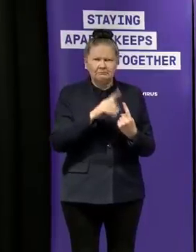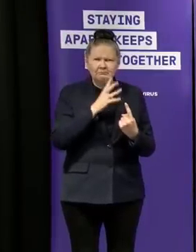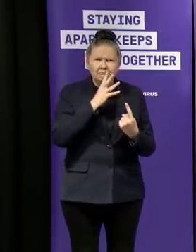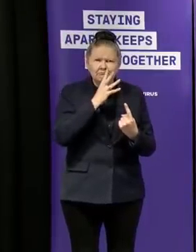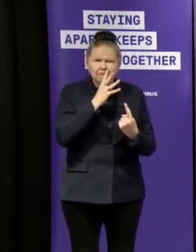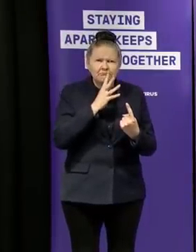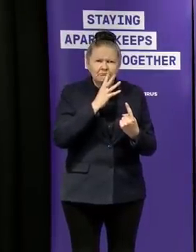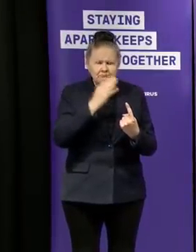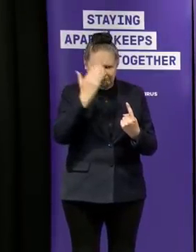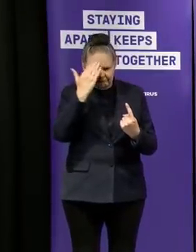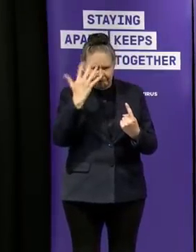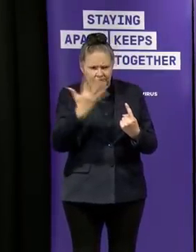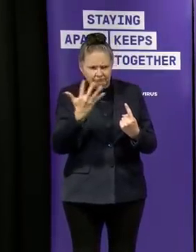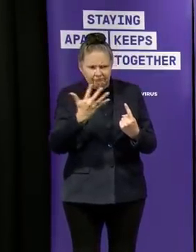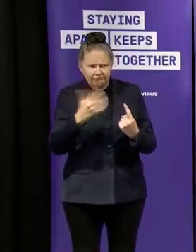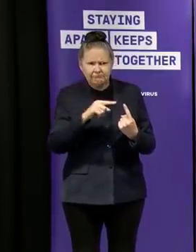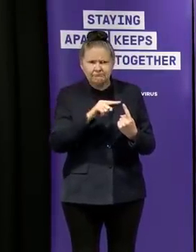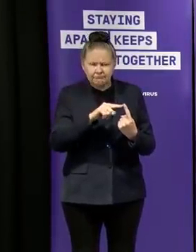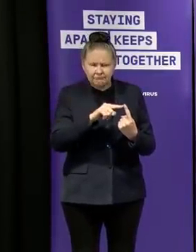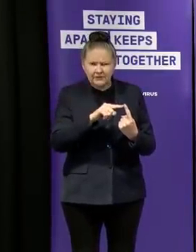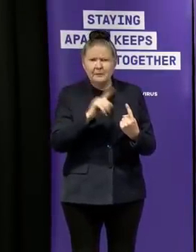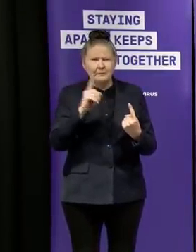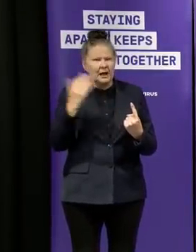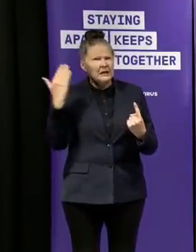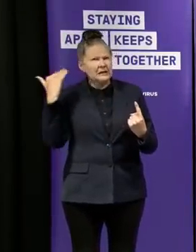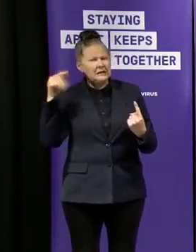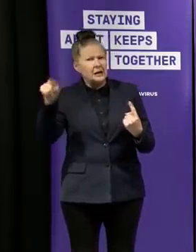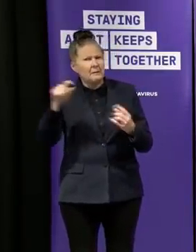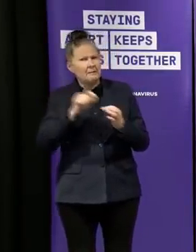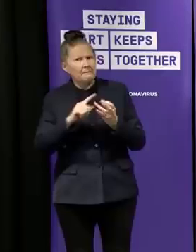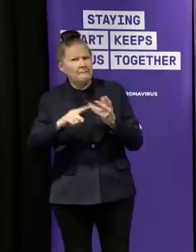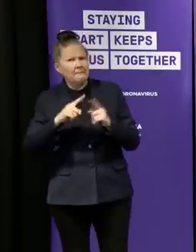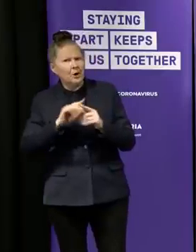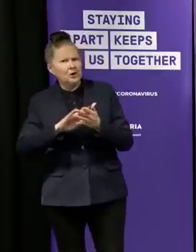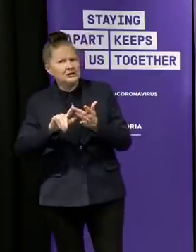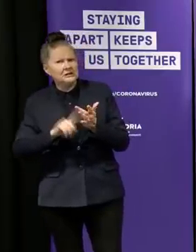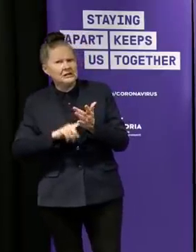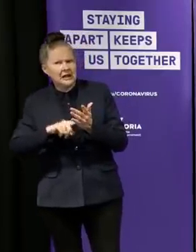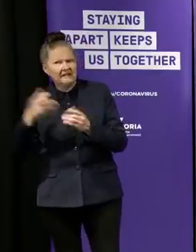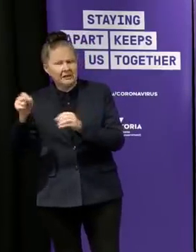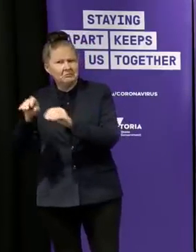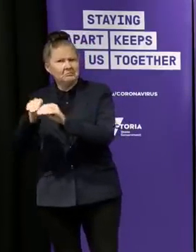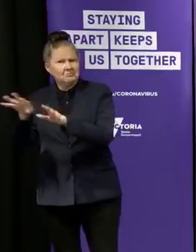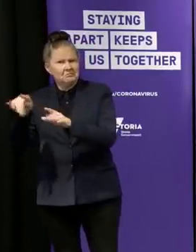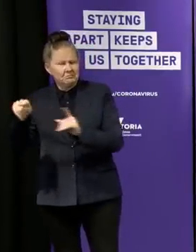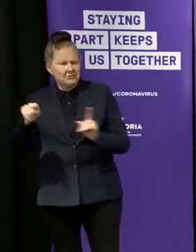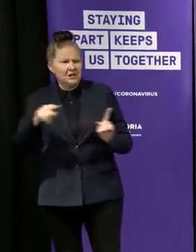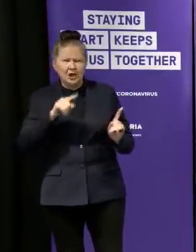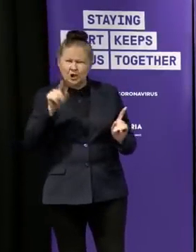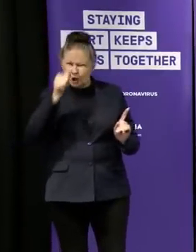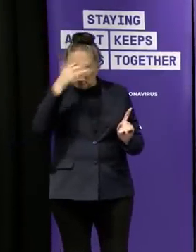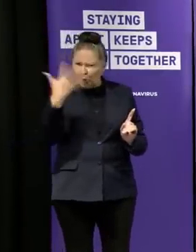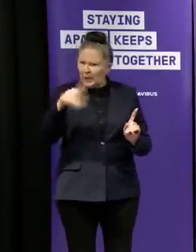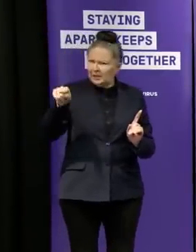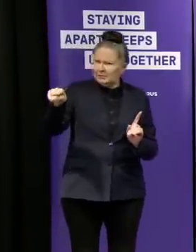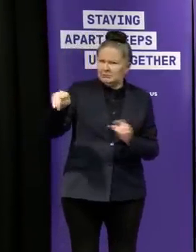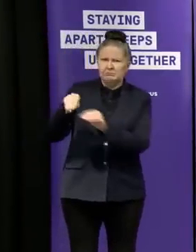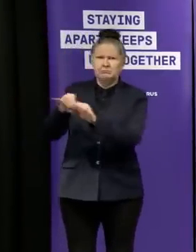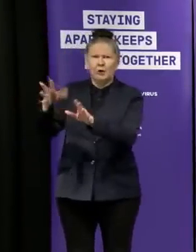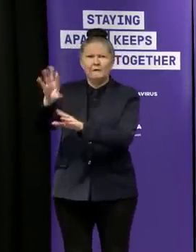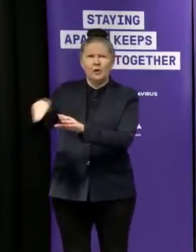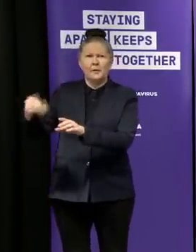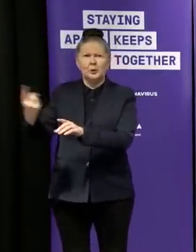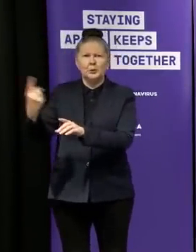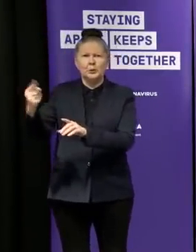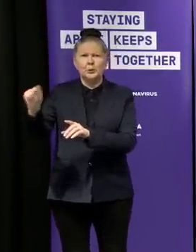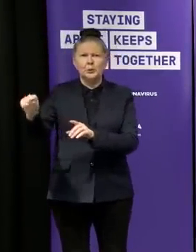obviously an outbreak at the Box Hill Hospital very recently. Have you been able to determine where that outbreak originated from? No, not clearly.